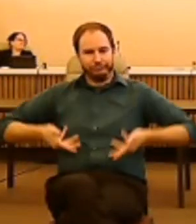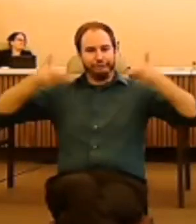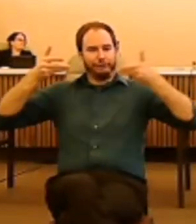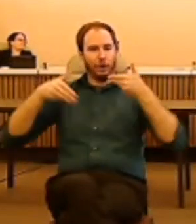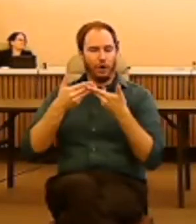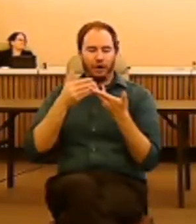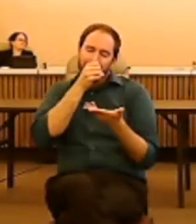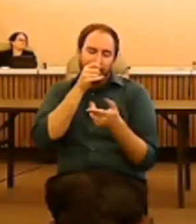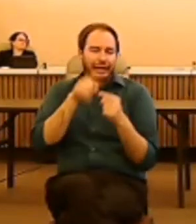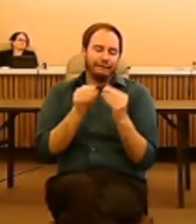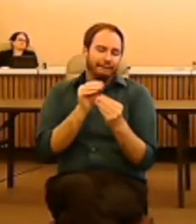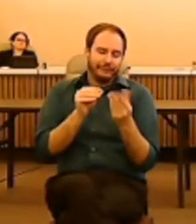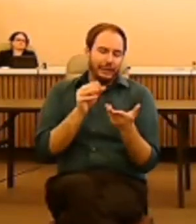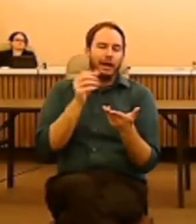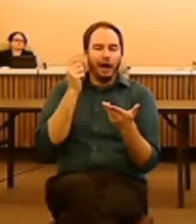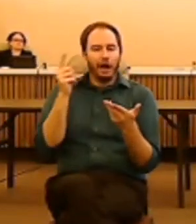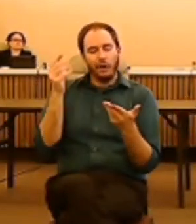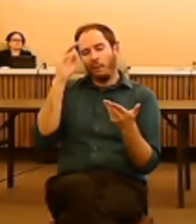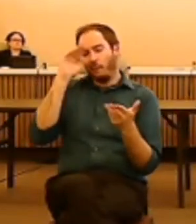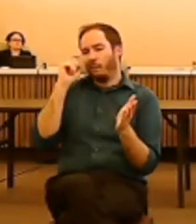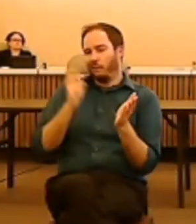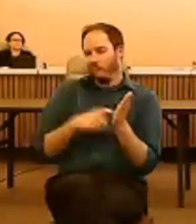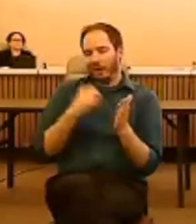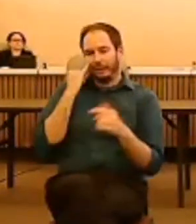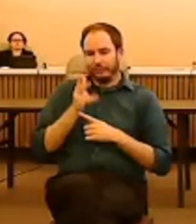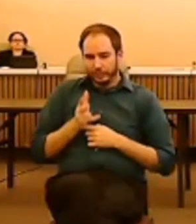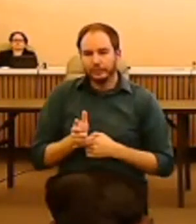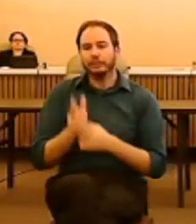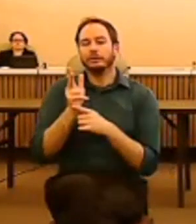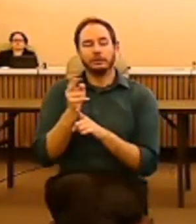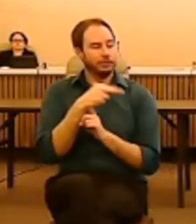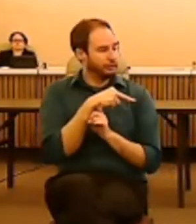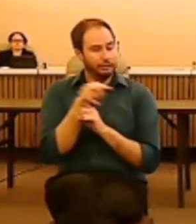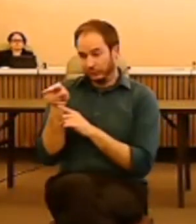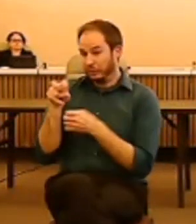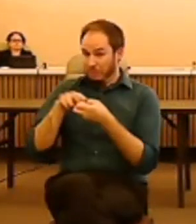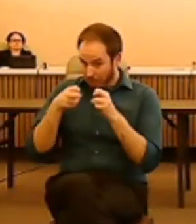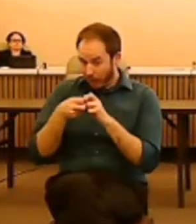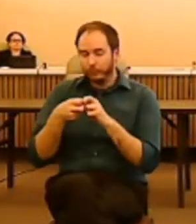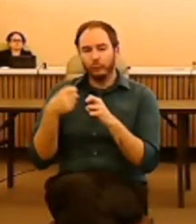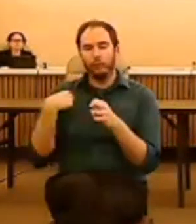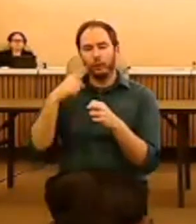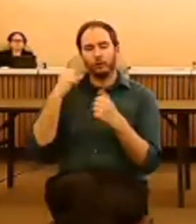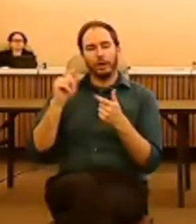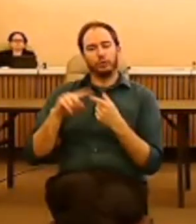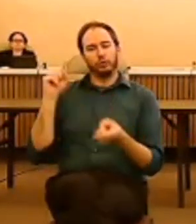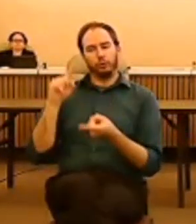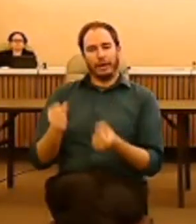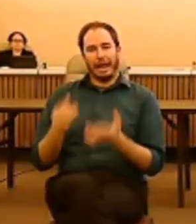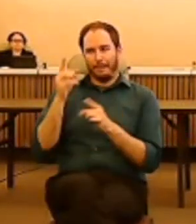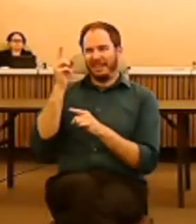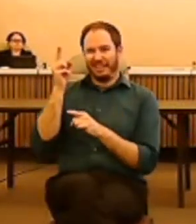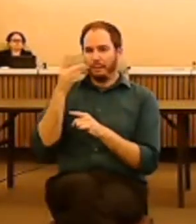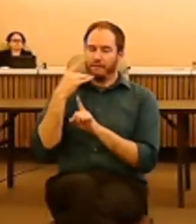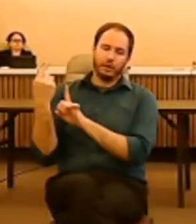isn't any way to fix it, but they understand that if that's a real problem, then our goal is to minimize the number of vehicles to go through there.